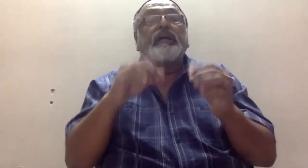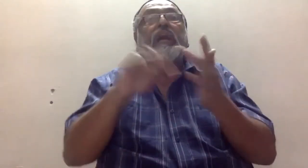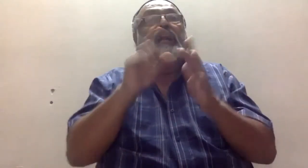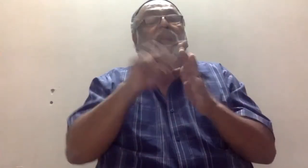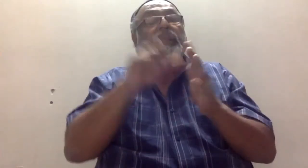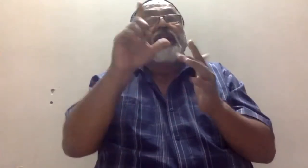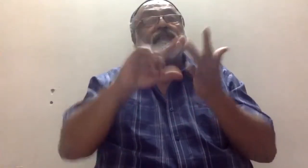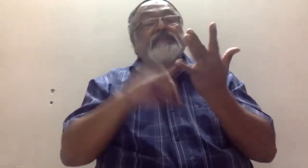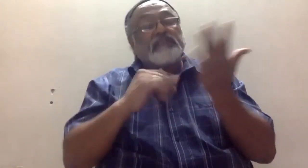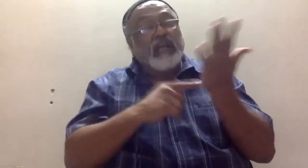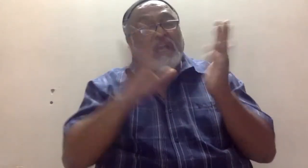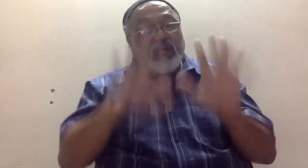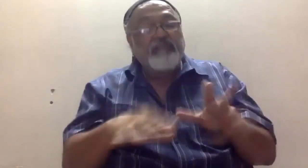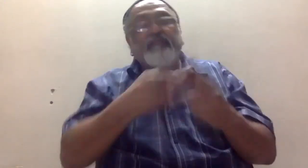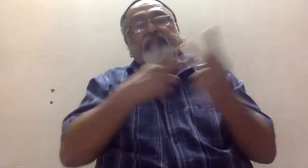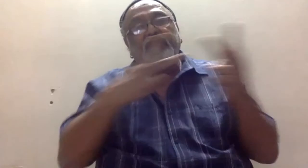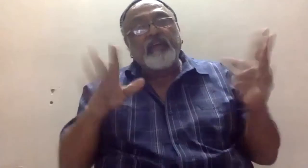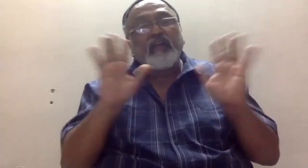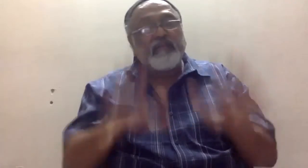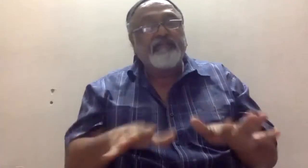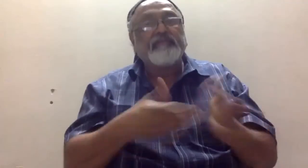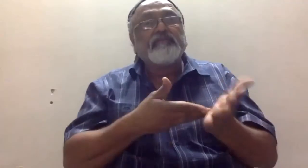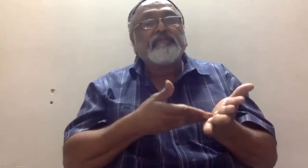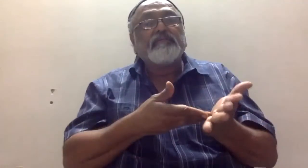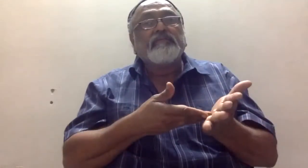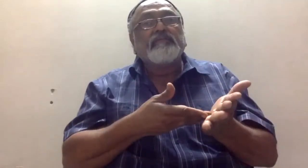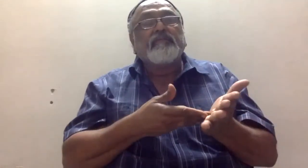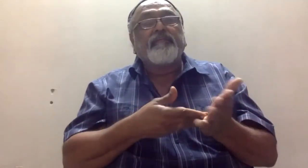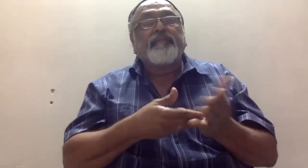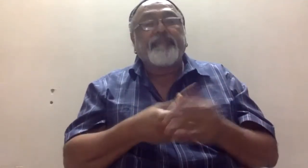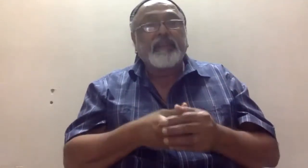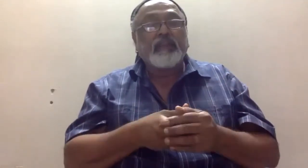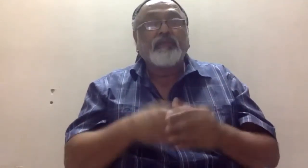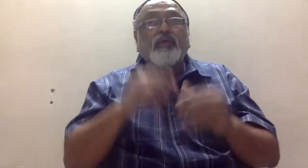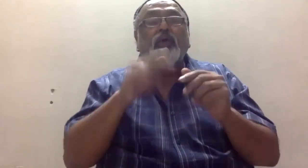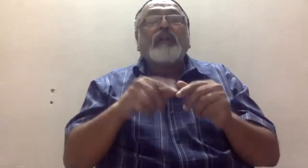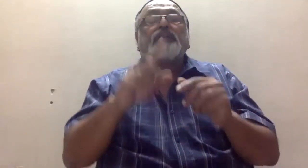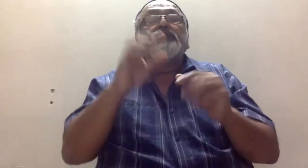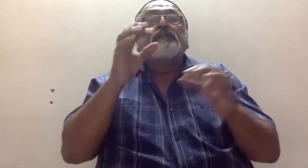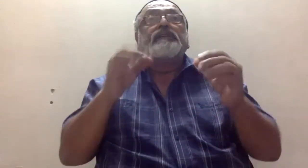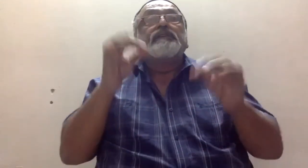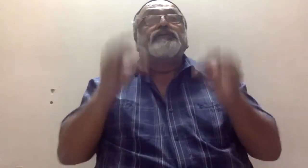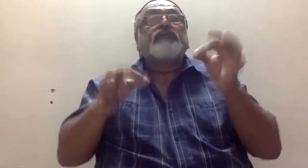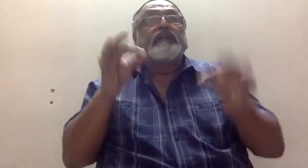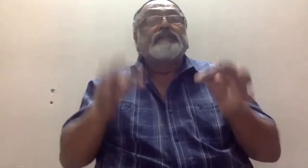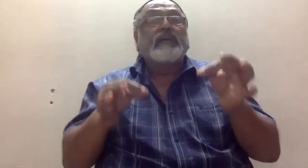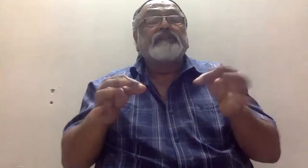there. So in one of the judicial colloquiums being organized by the Human